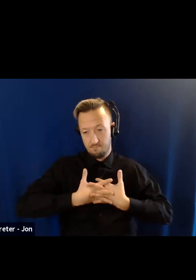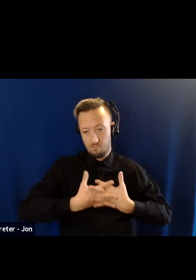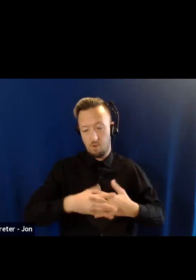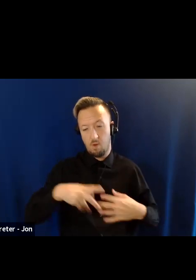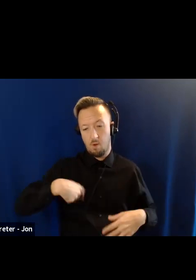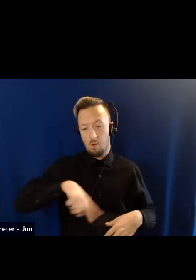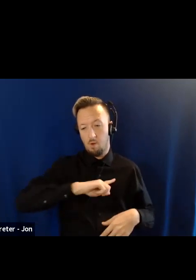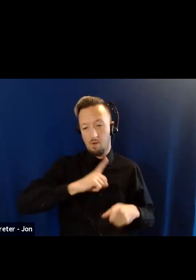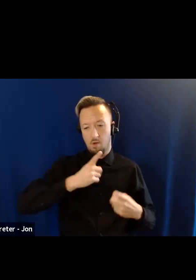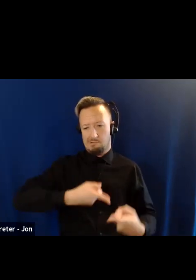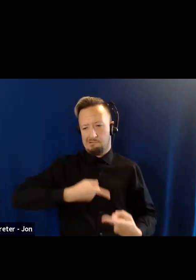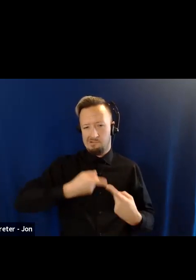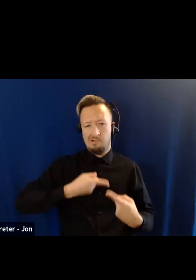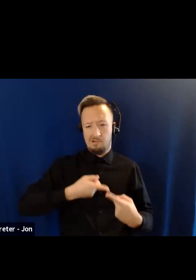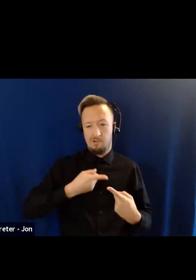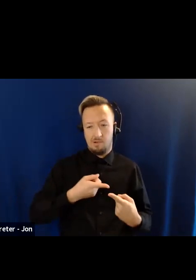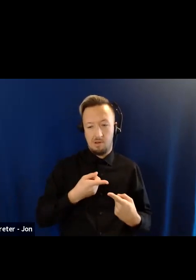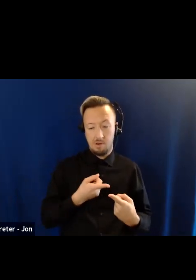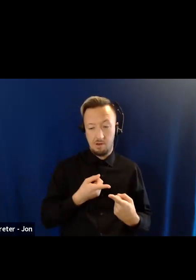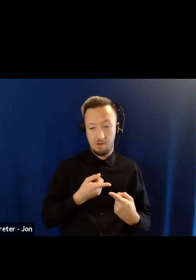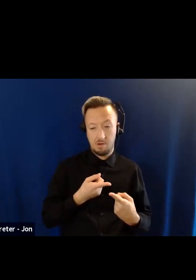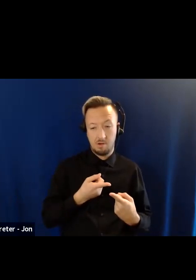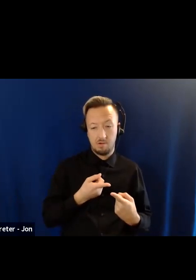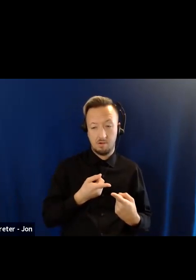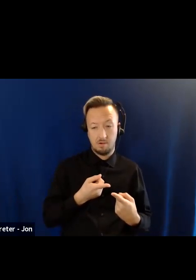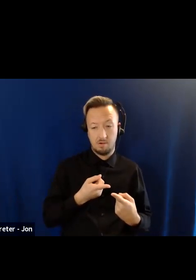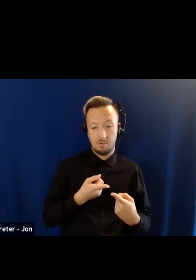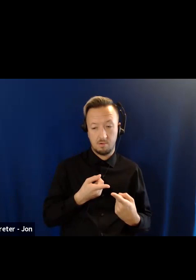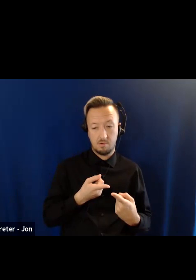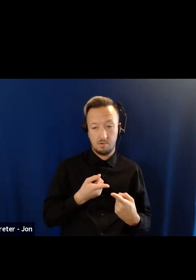struggle with the